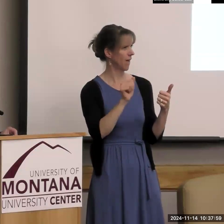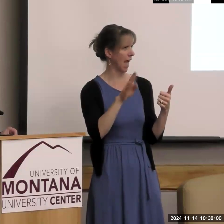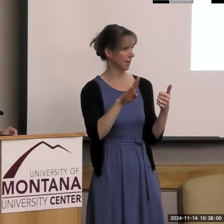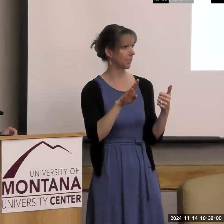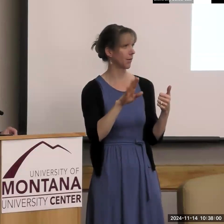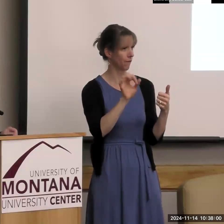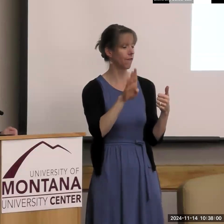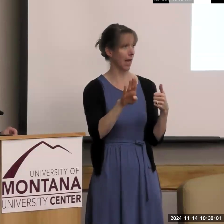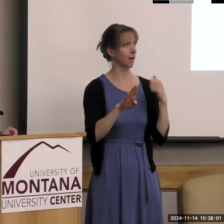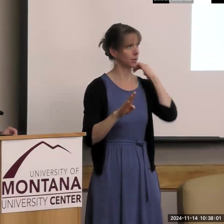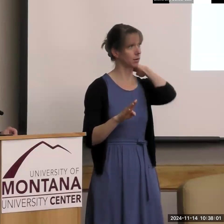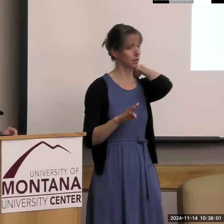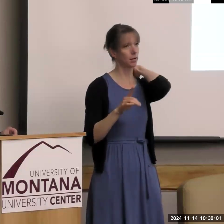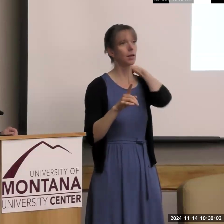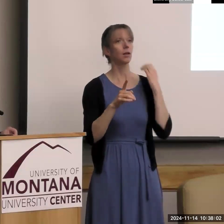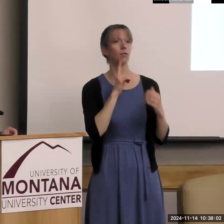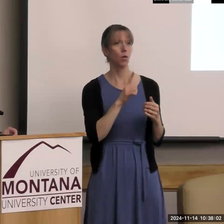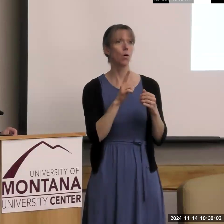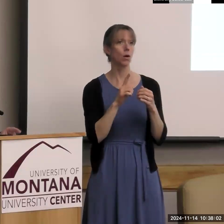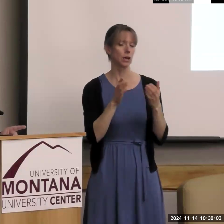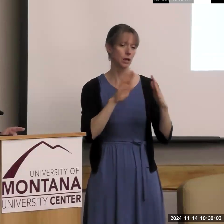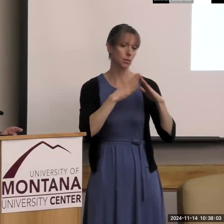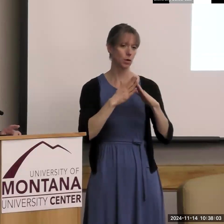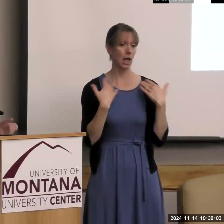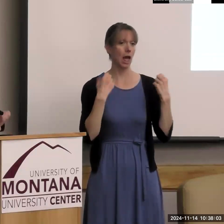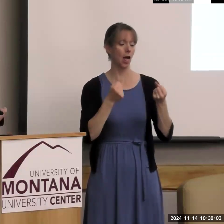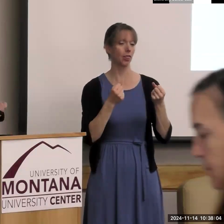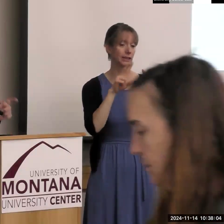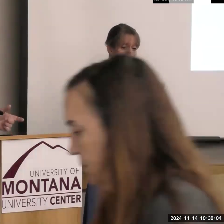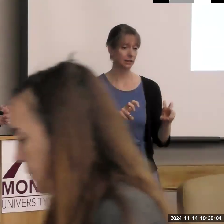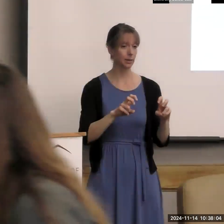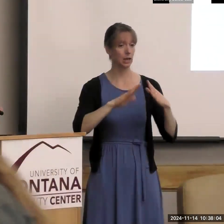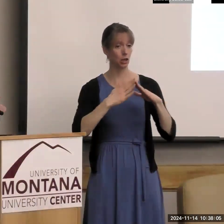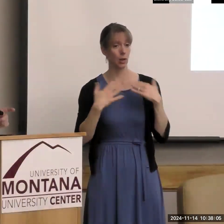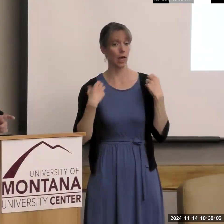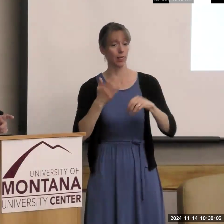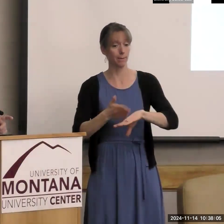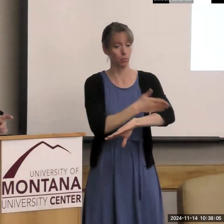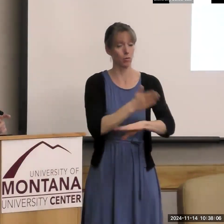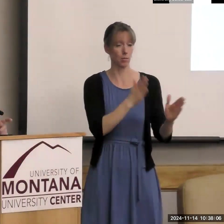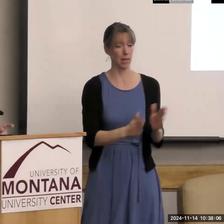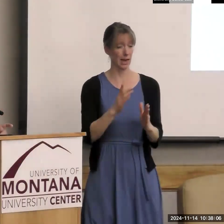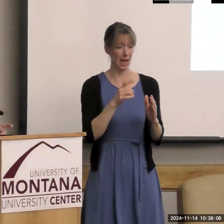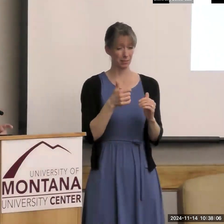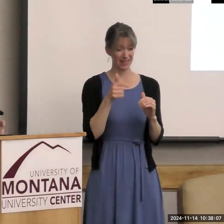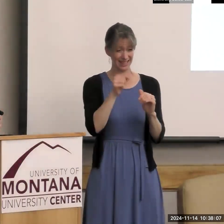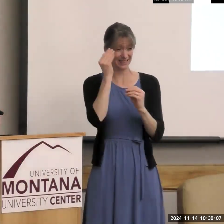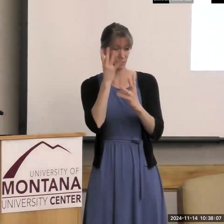essential services of community health assessments and community health improvement plans. So I'm trying to tie this as much as I